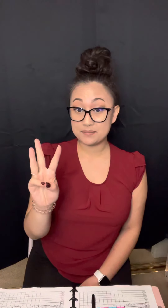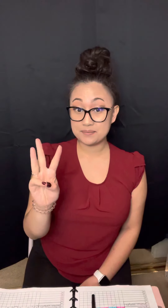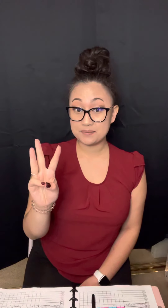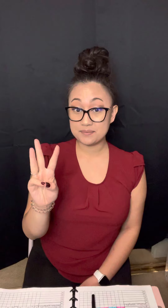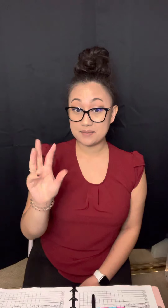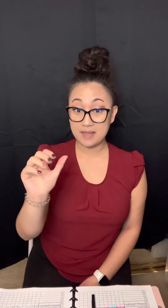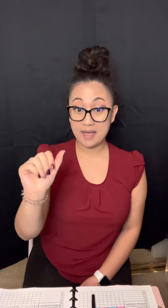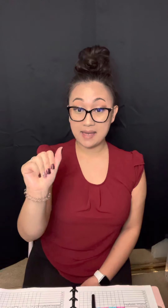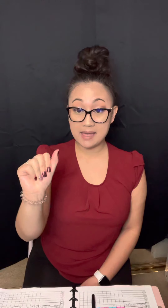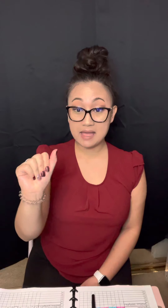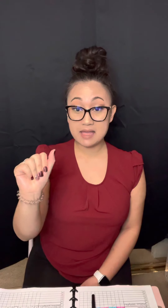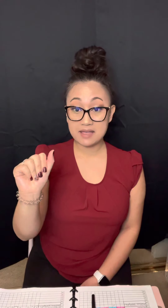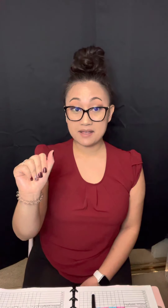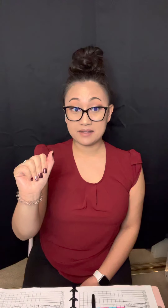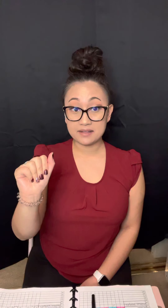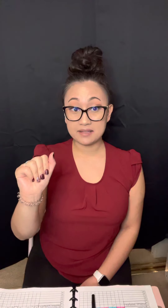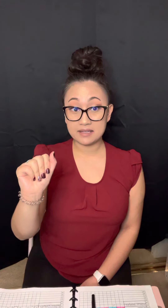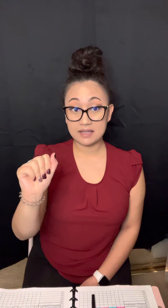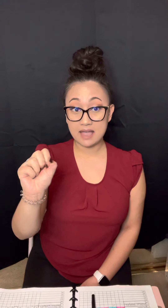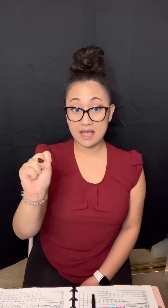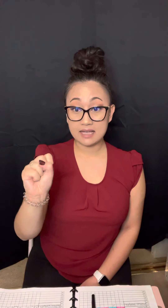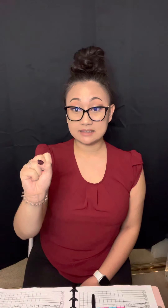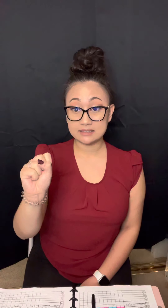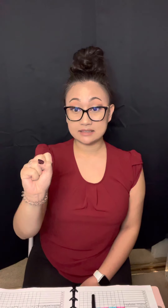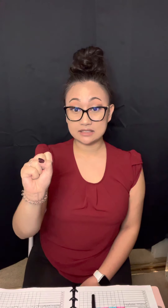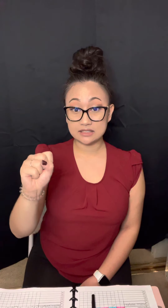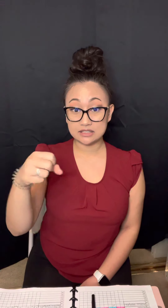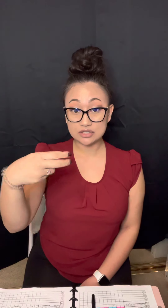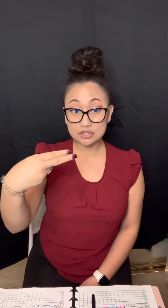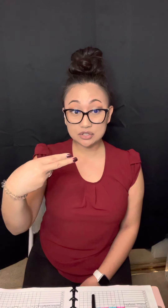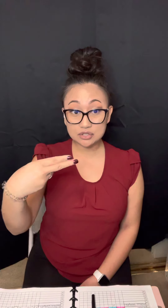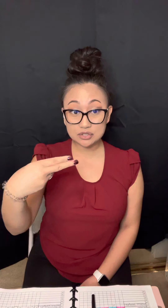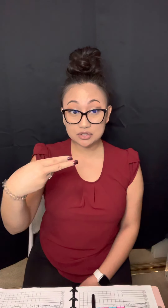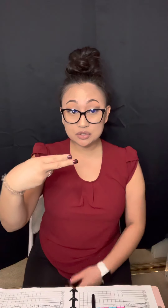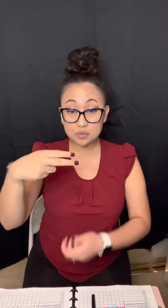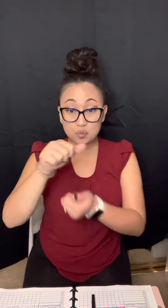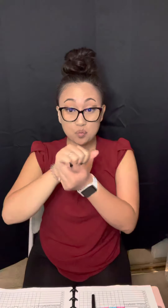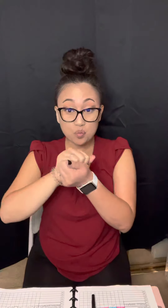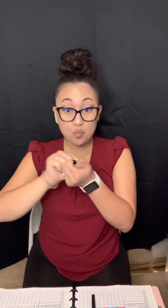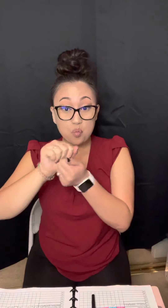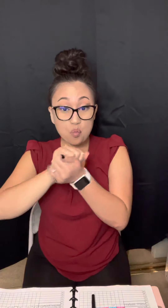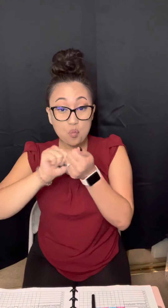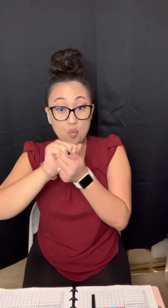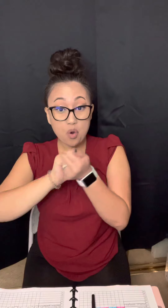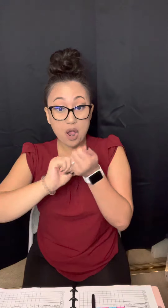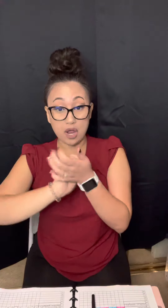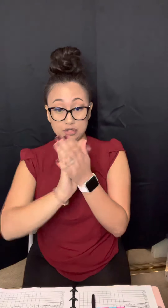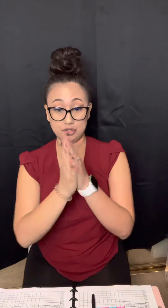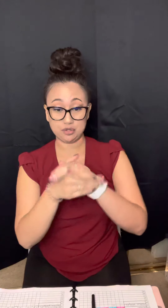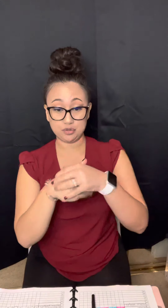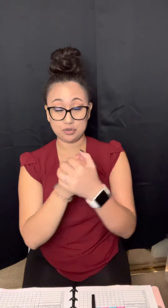A. S. H. Say wash your hands. Wash.